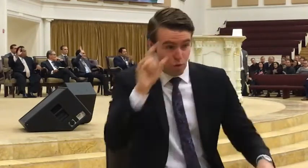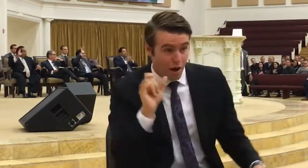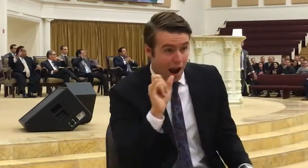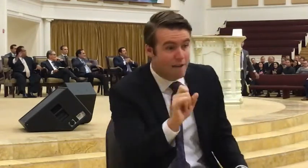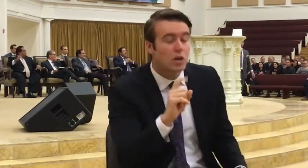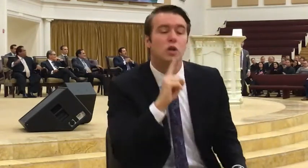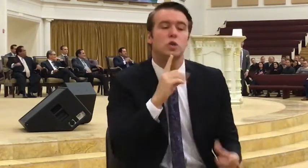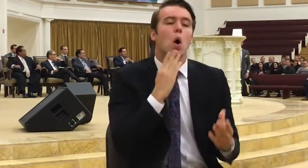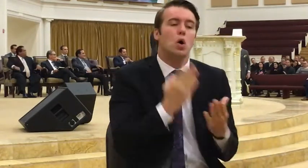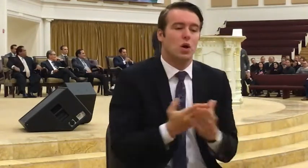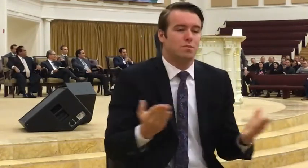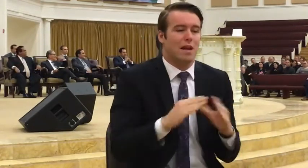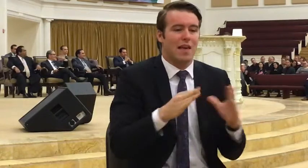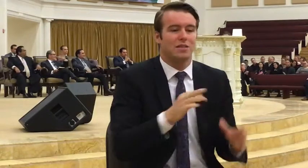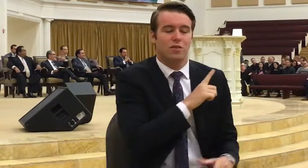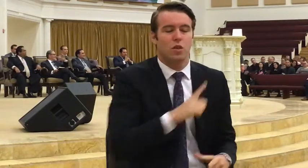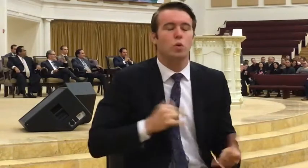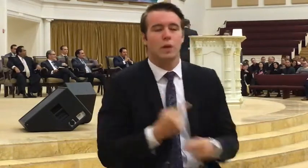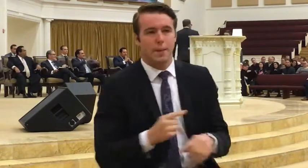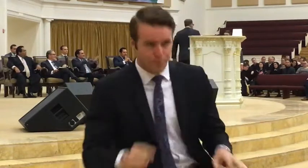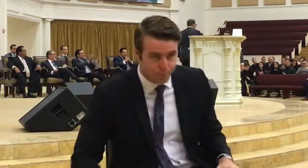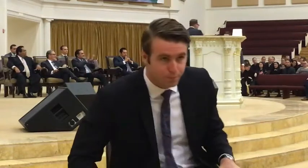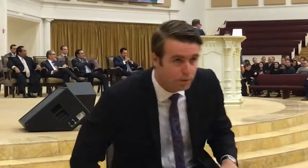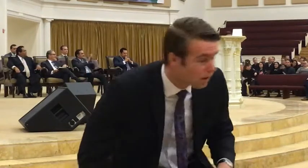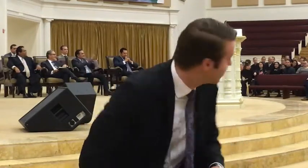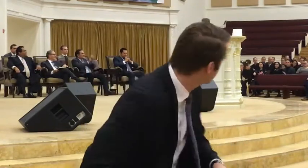good to be in the house of the Lord tonight.